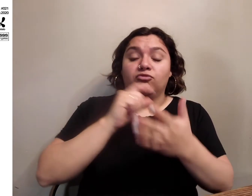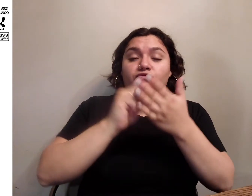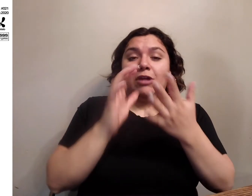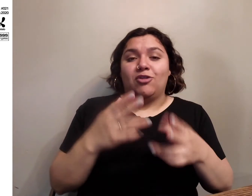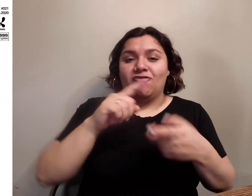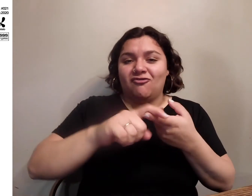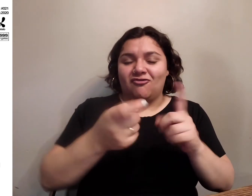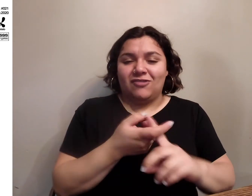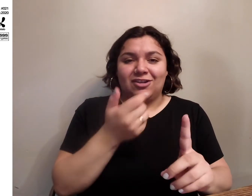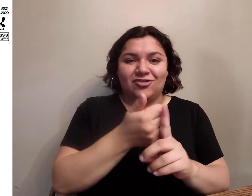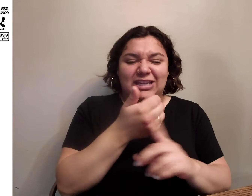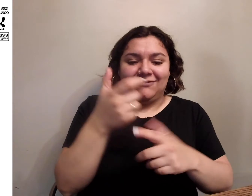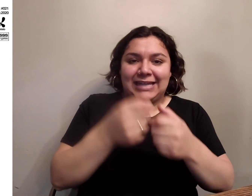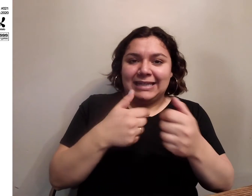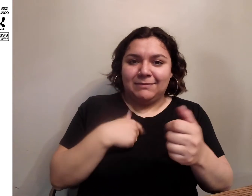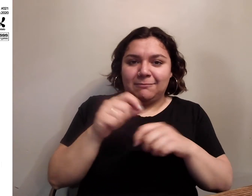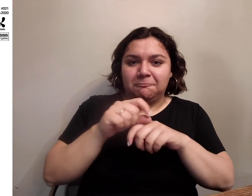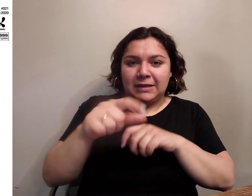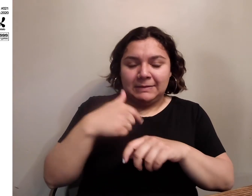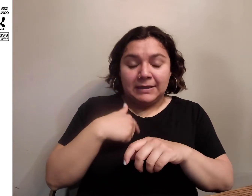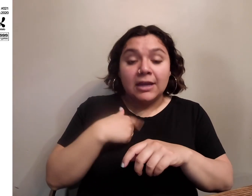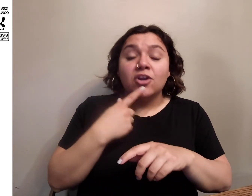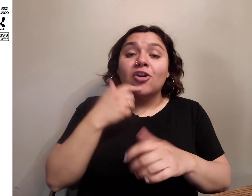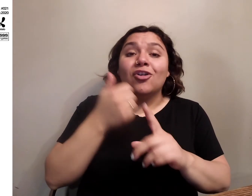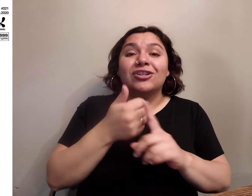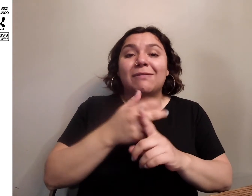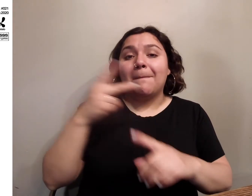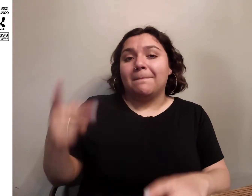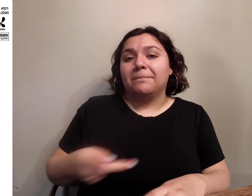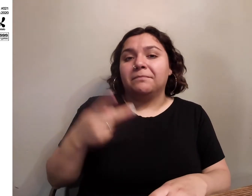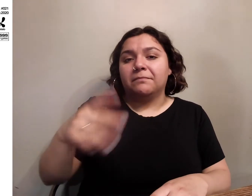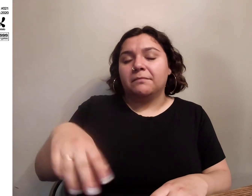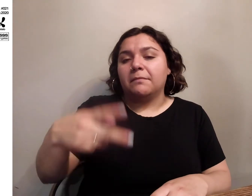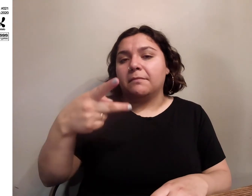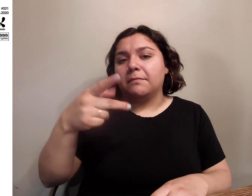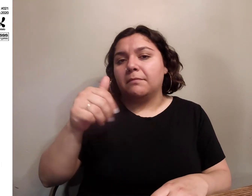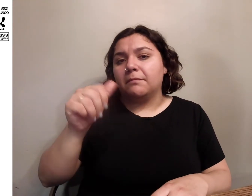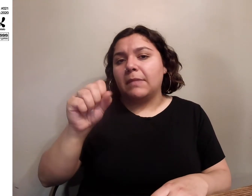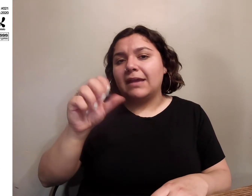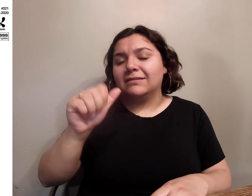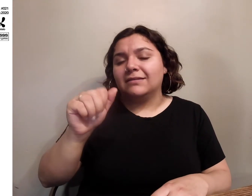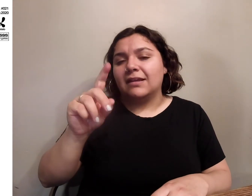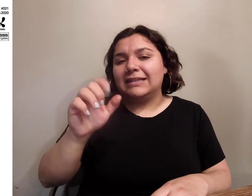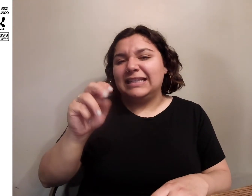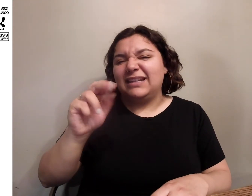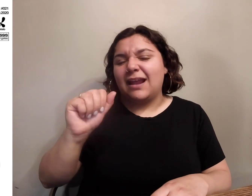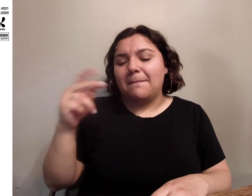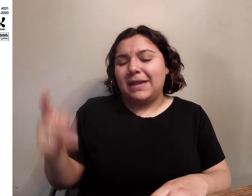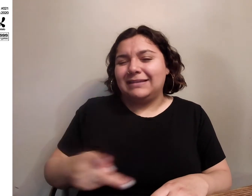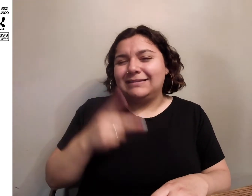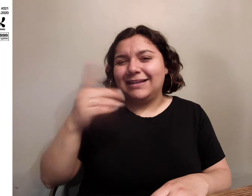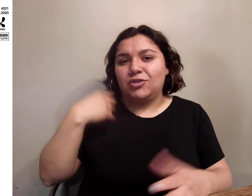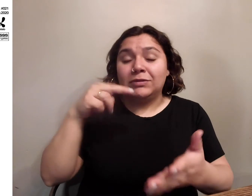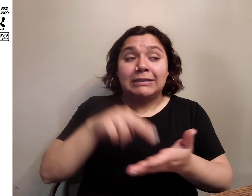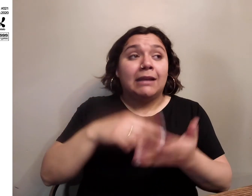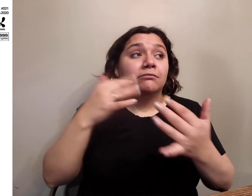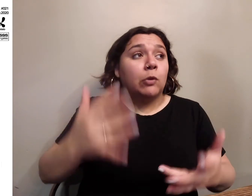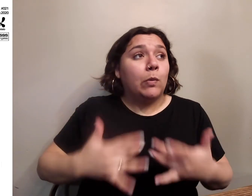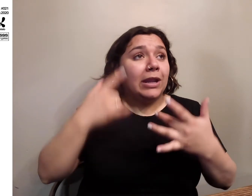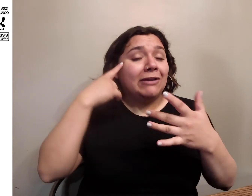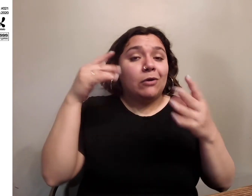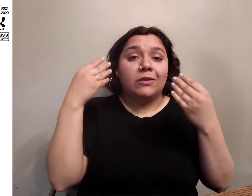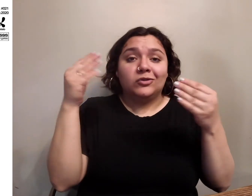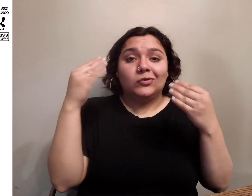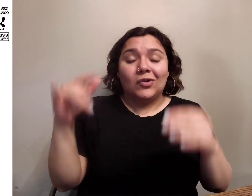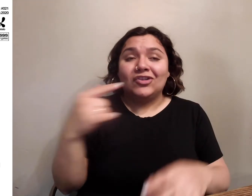she texted me, she was in Pasadena, standing in line to go to the market. And she